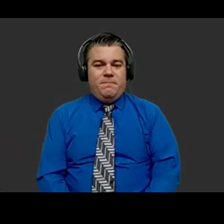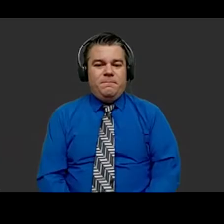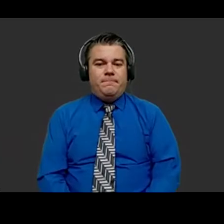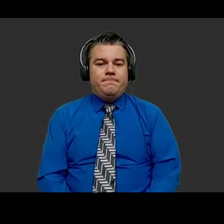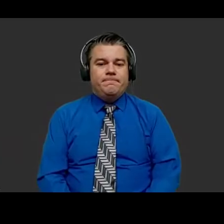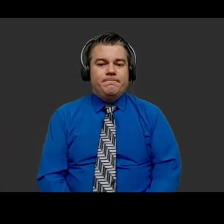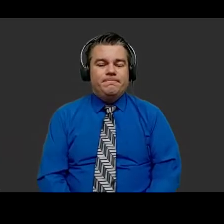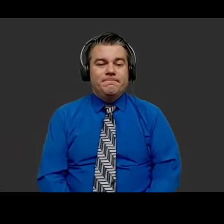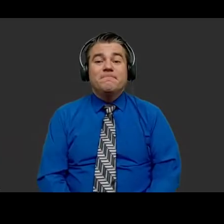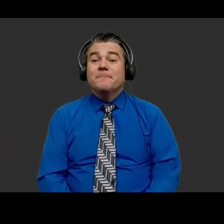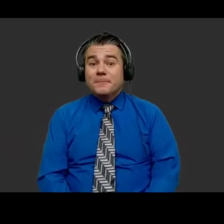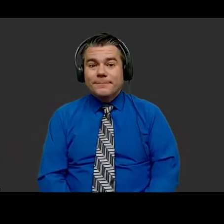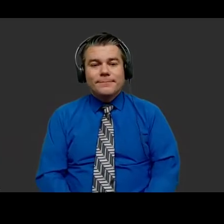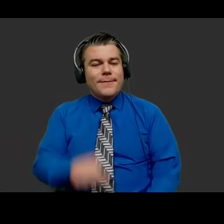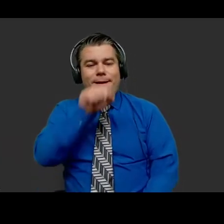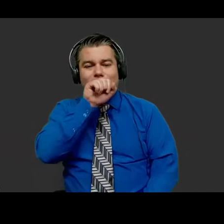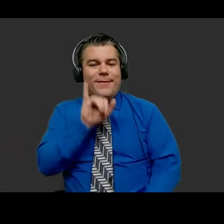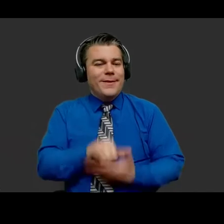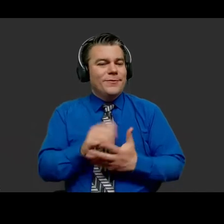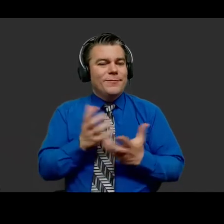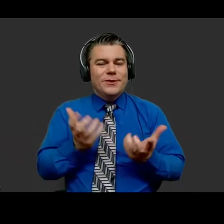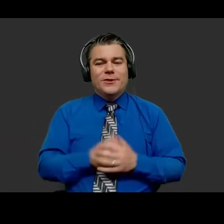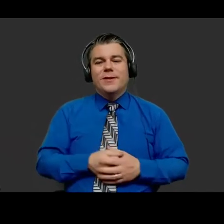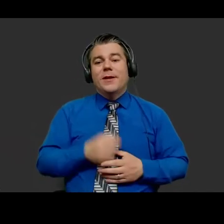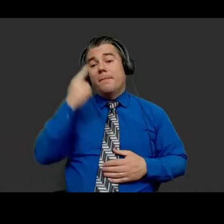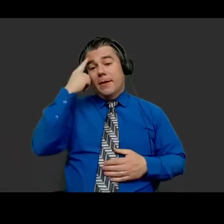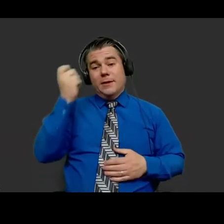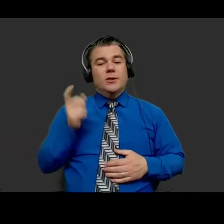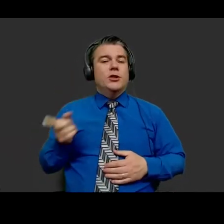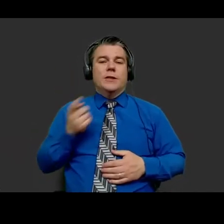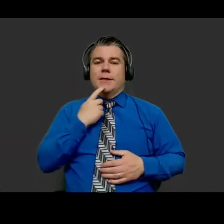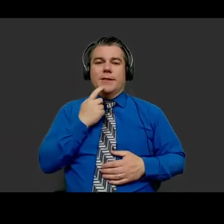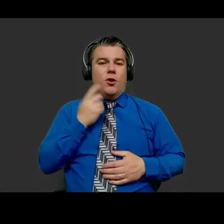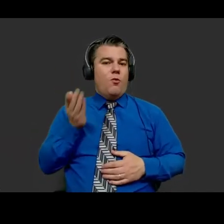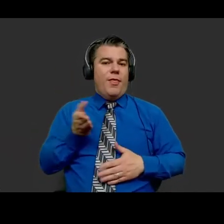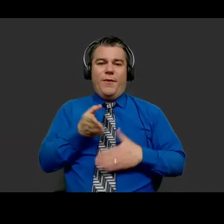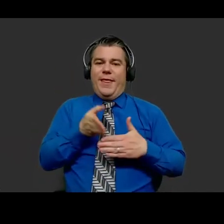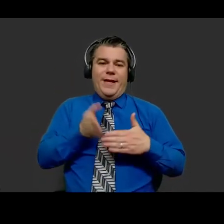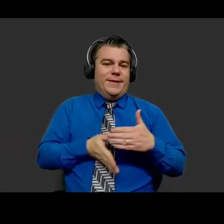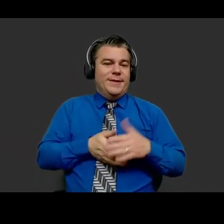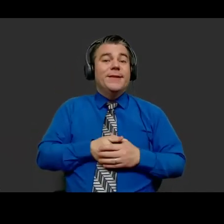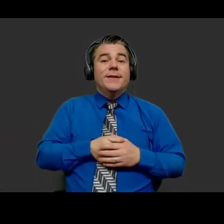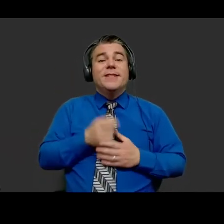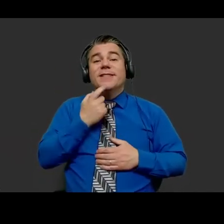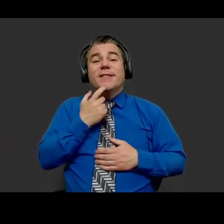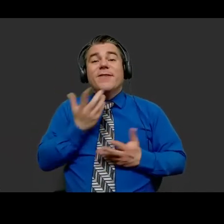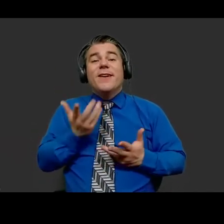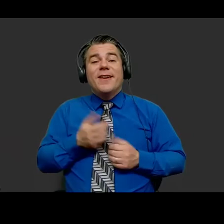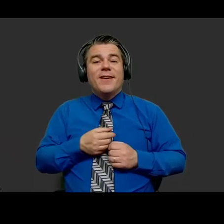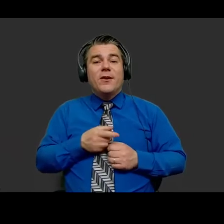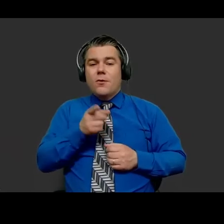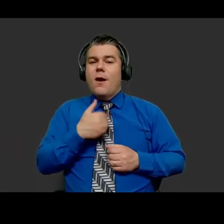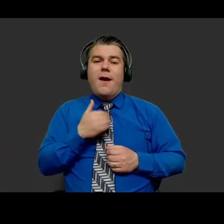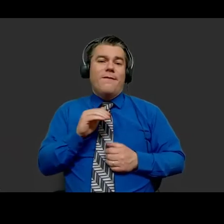So I just love this so much because she said it right there at the end. You have all the tools that you